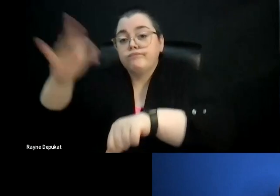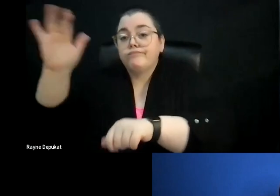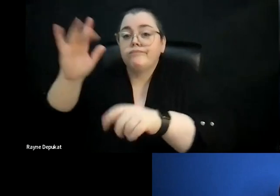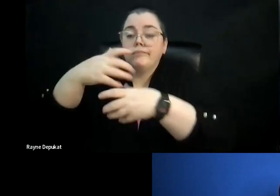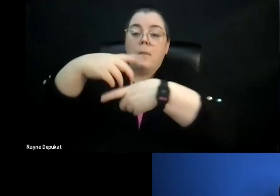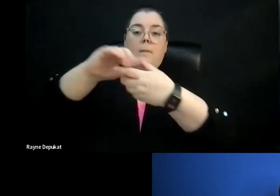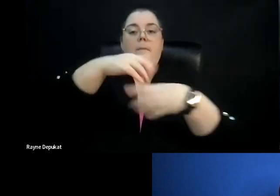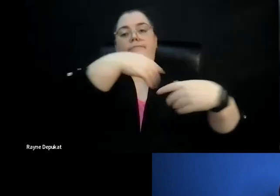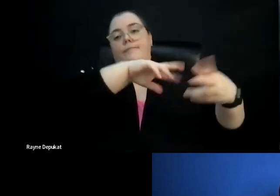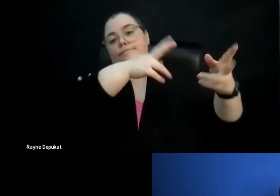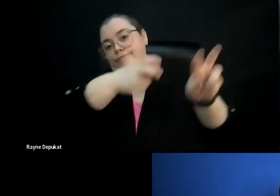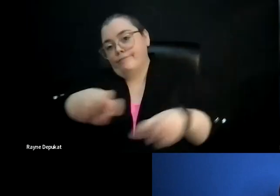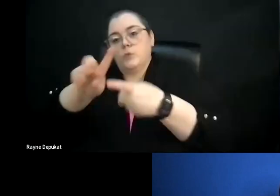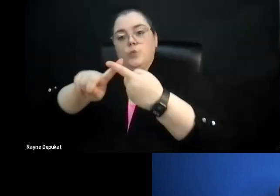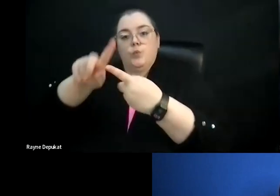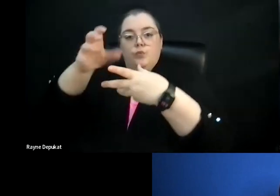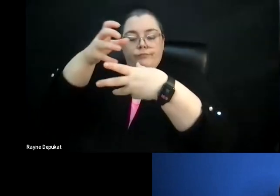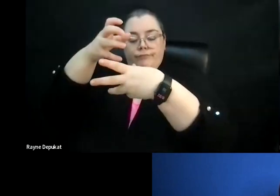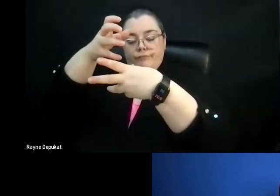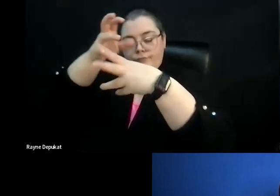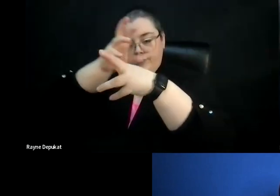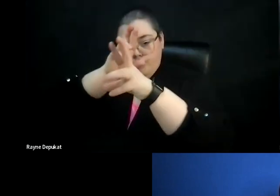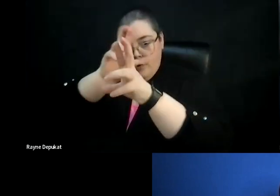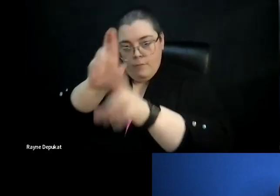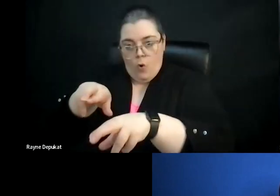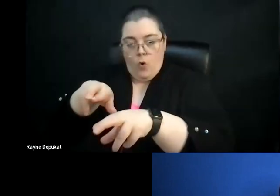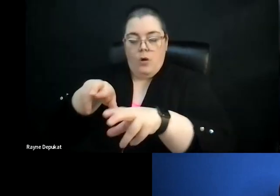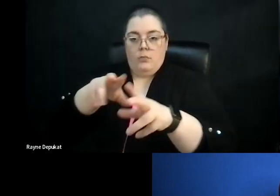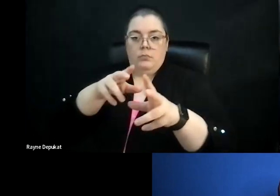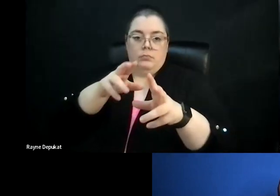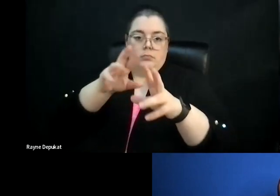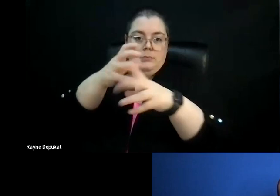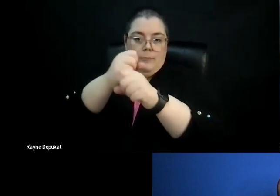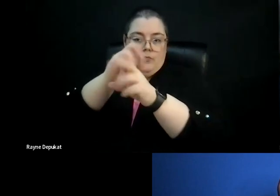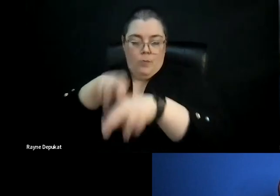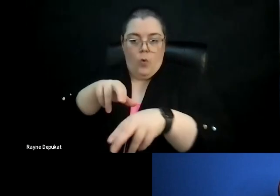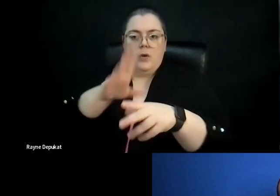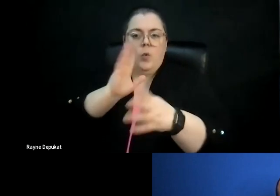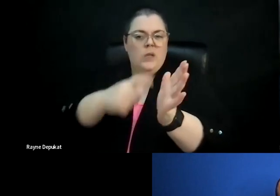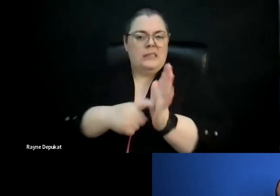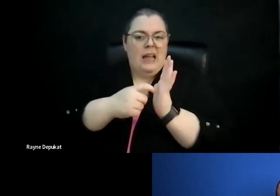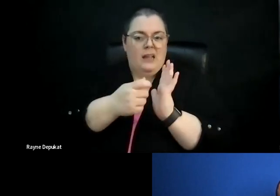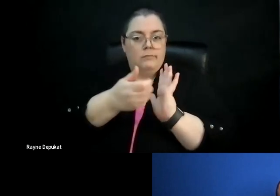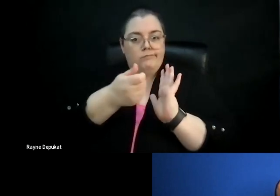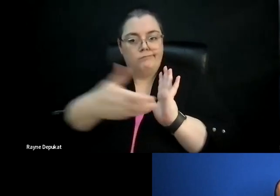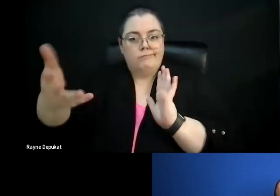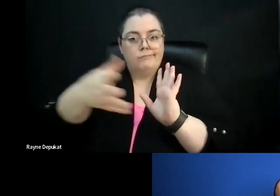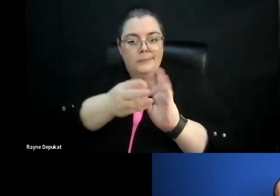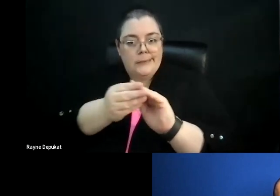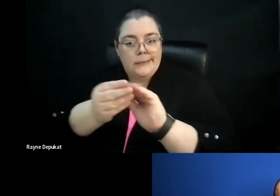work. We do have to clean it up a bit and make it into a summary report. And that will